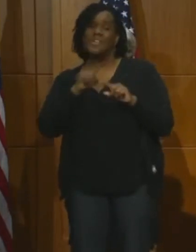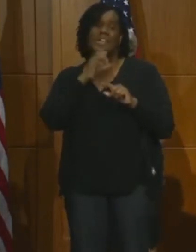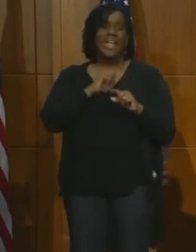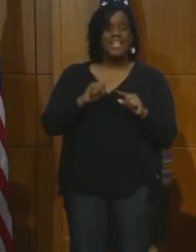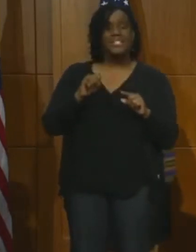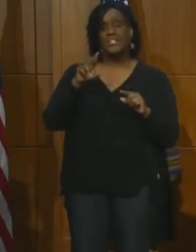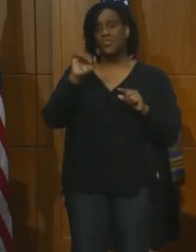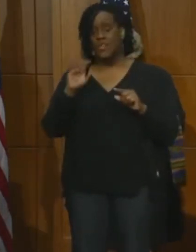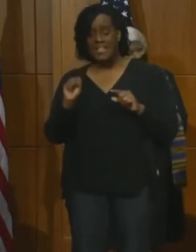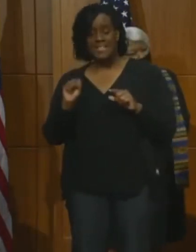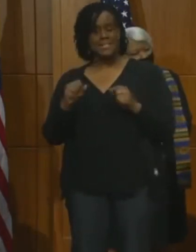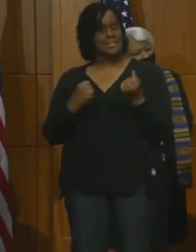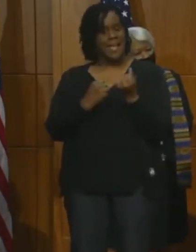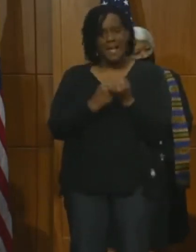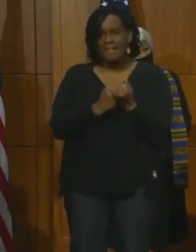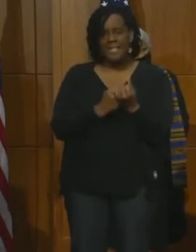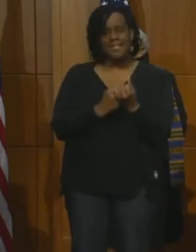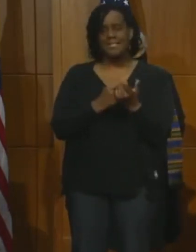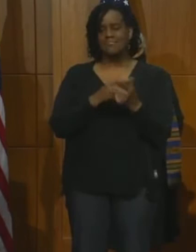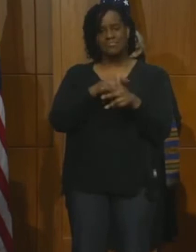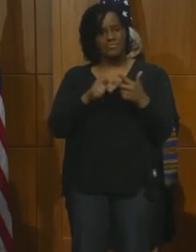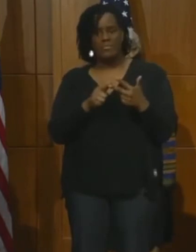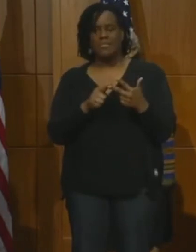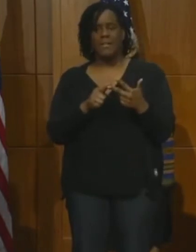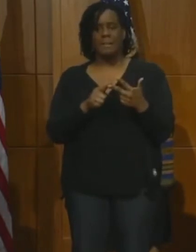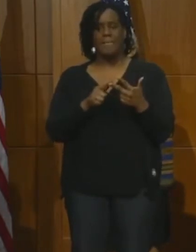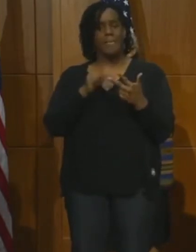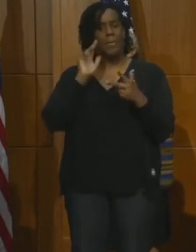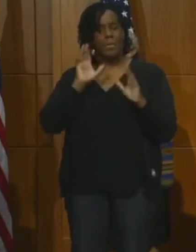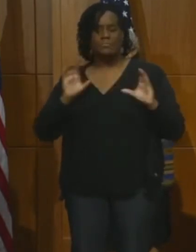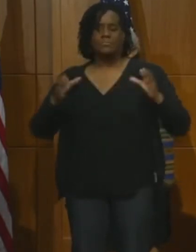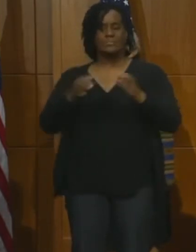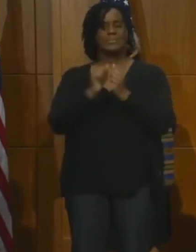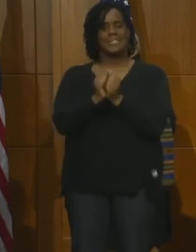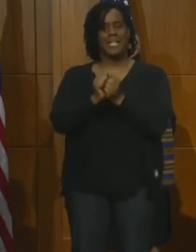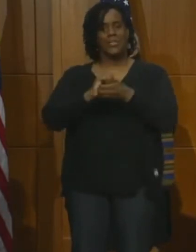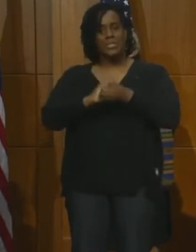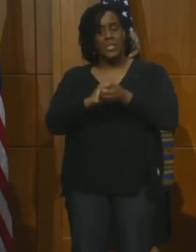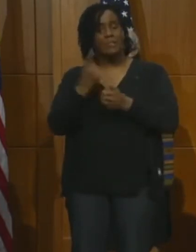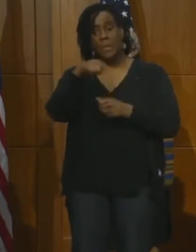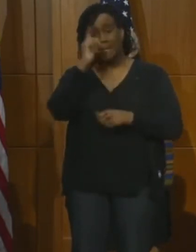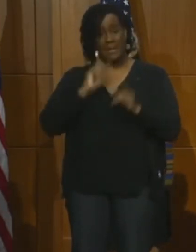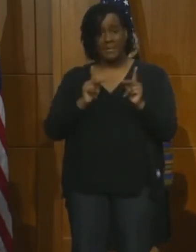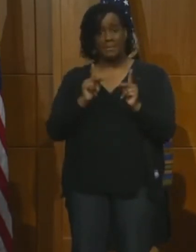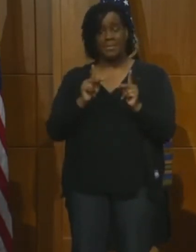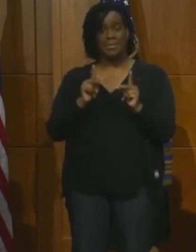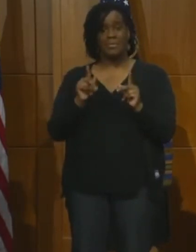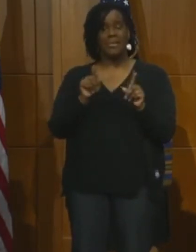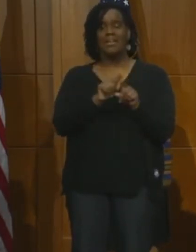our advocates and allies as well, included, will come together in solidarity for Black people like never